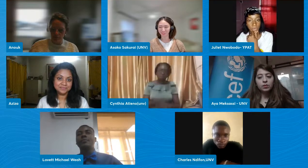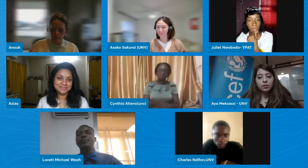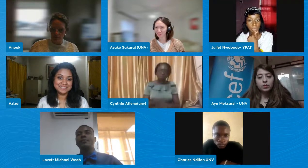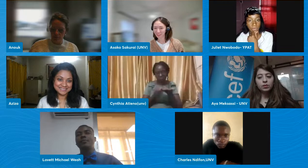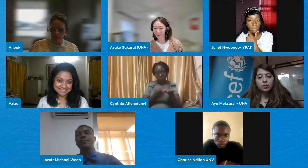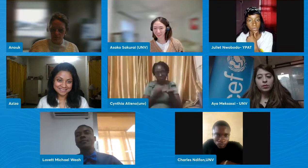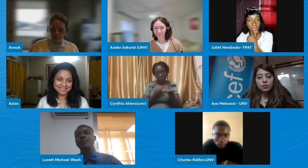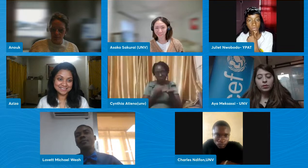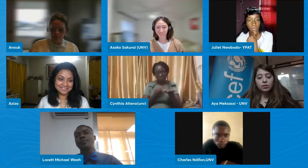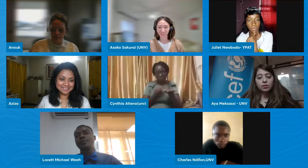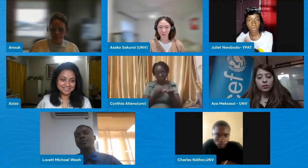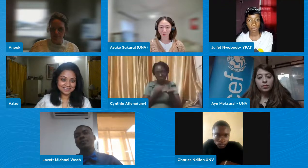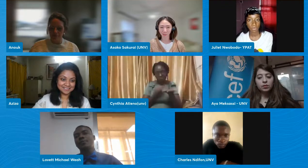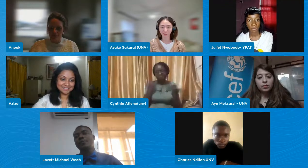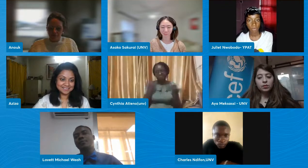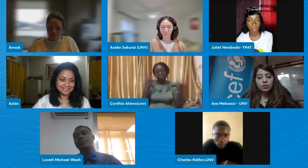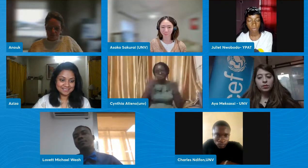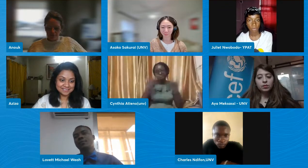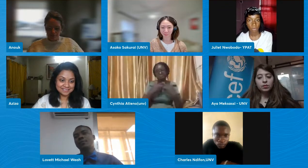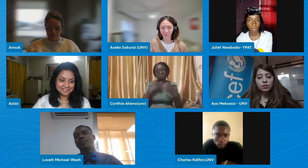much. And now,